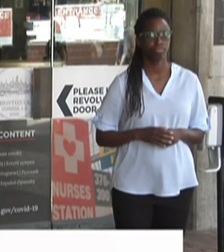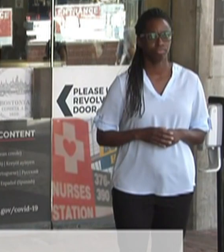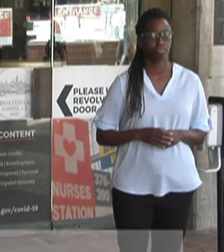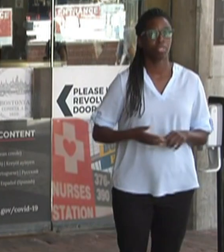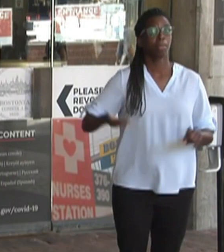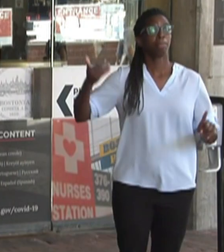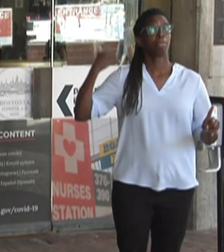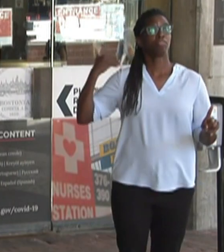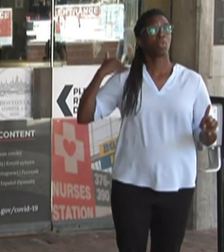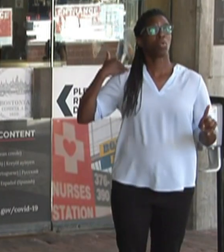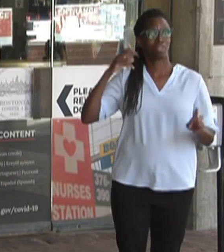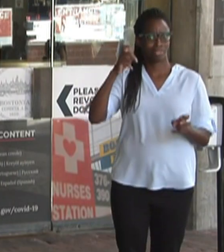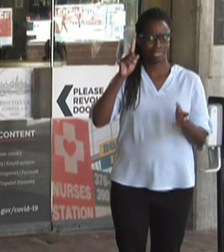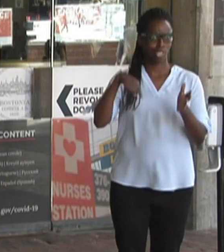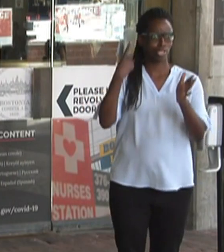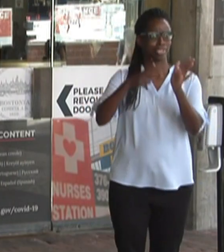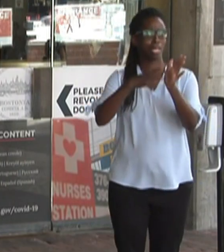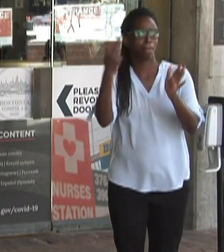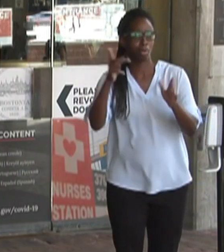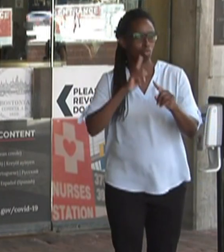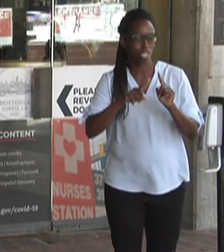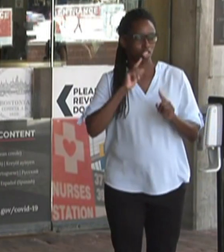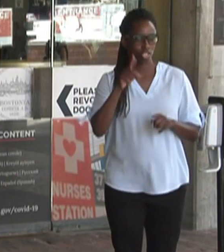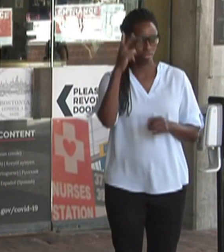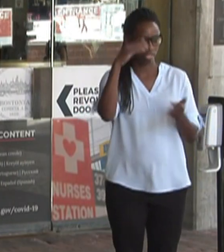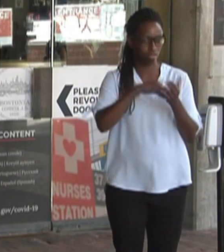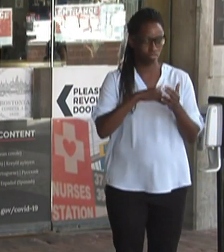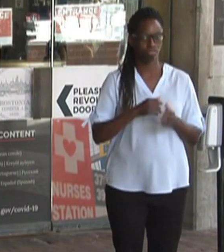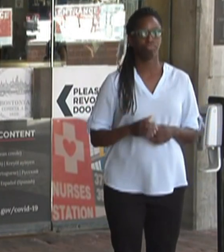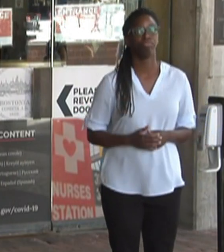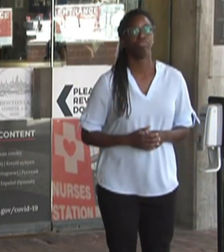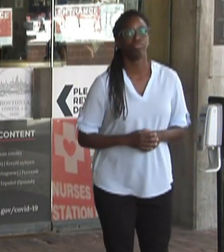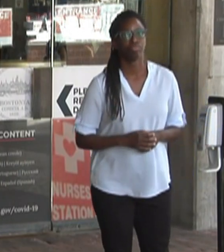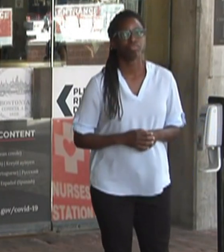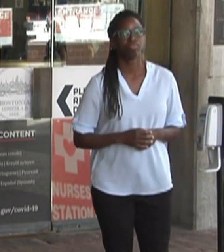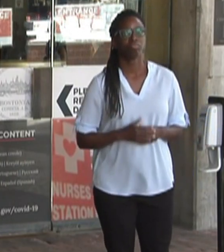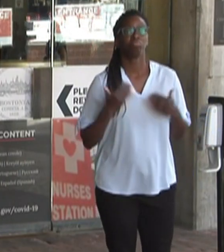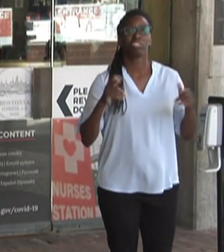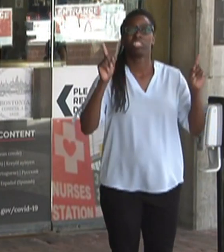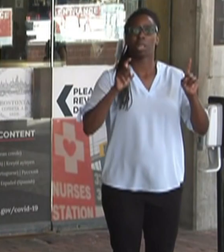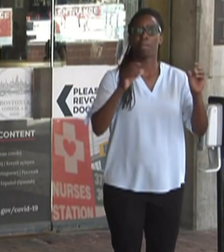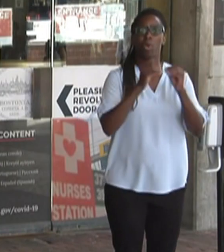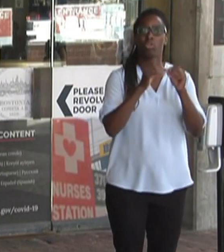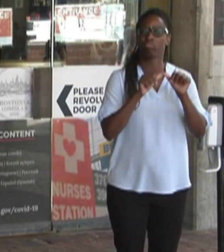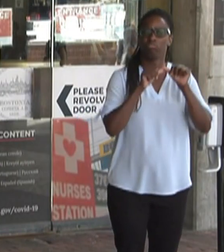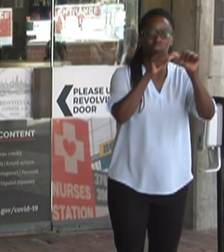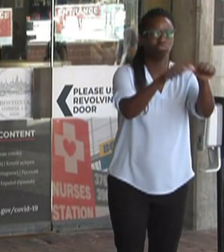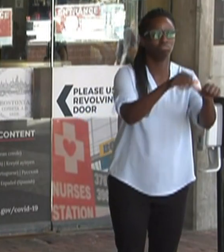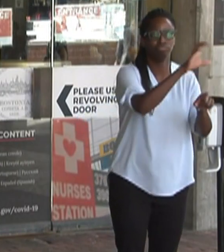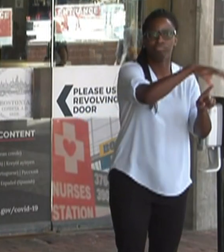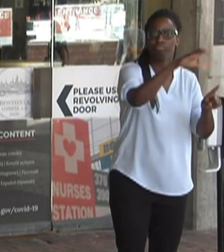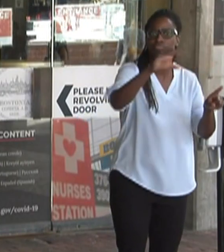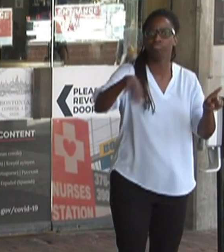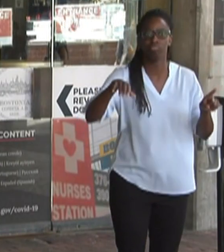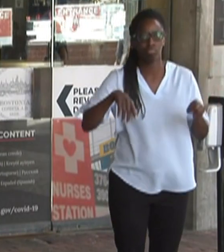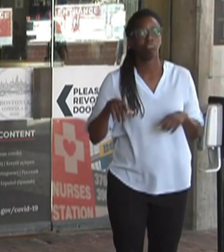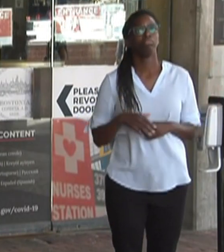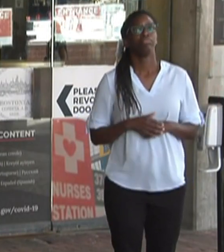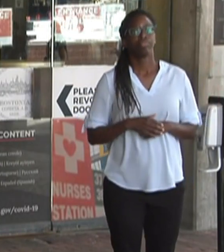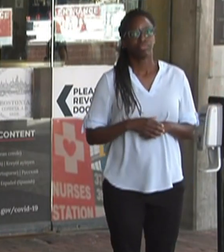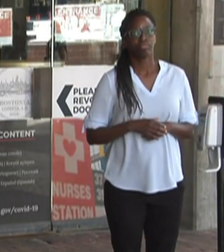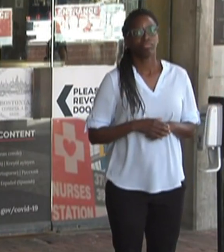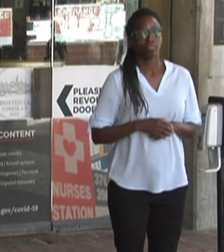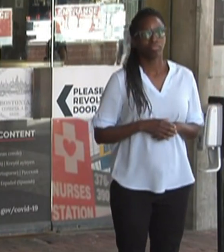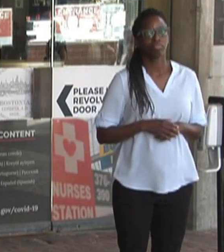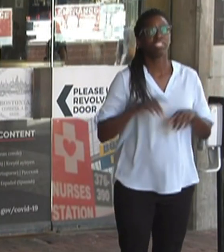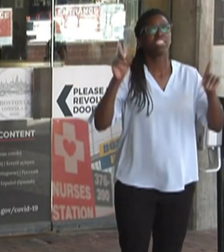we are testing many, many more people. Citywide, we have more than 20 testing sites, including mobile sites, that are moving in areas with the